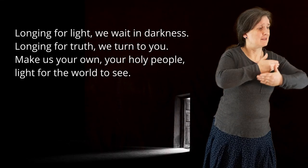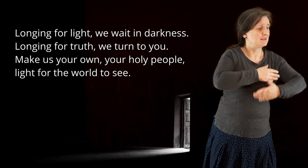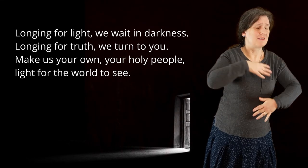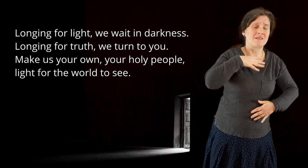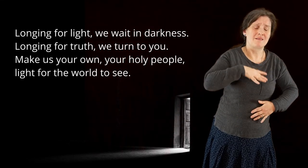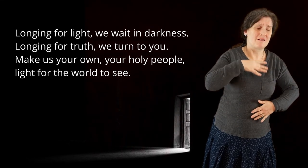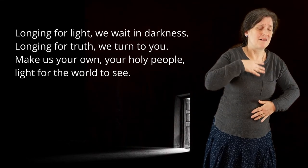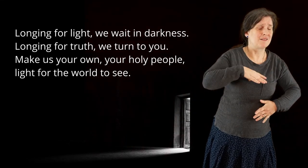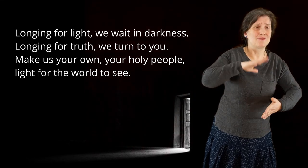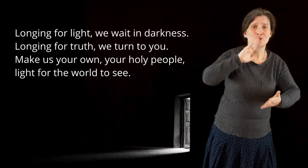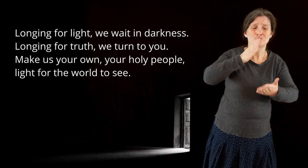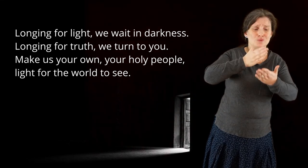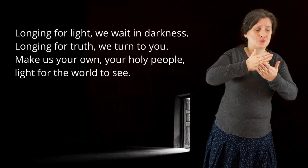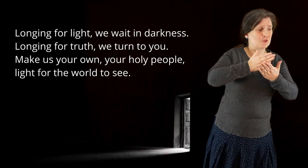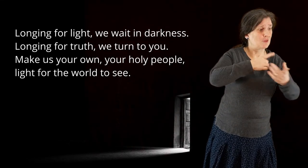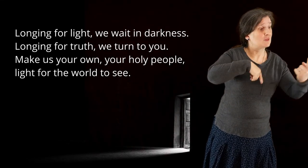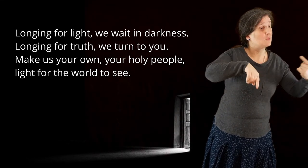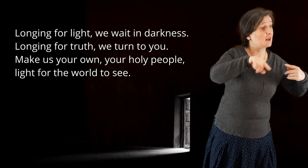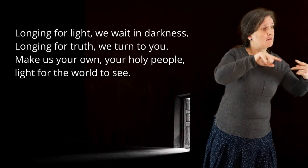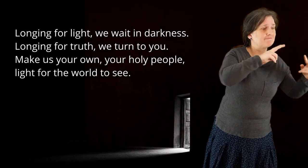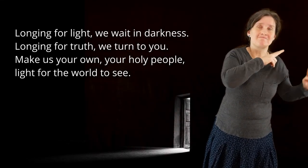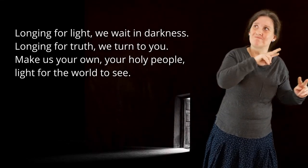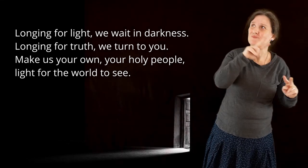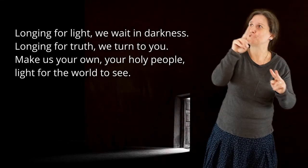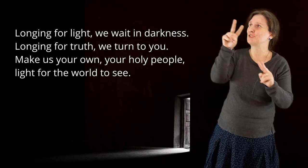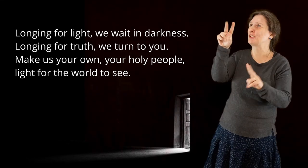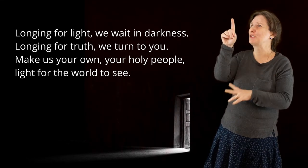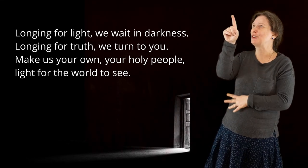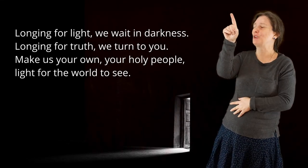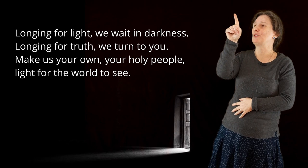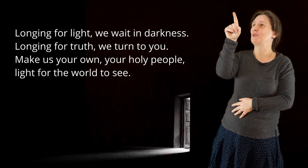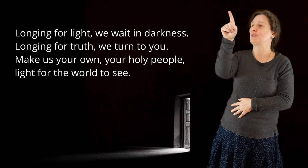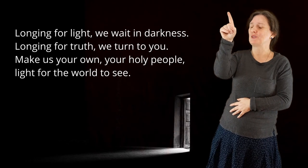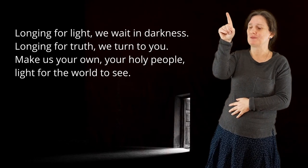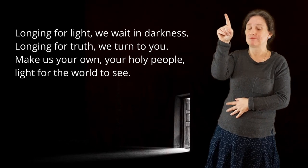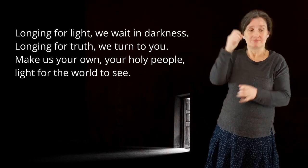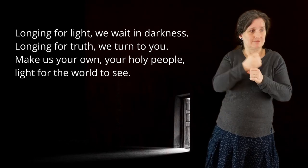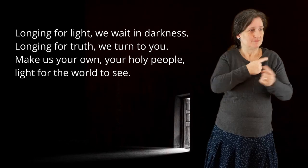Thank you.